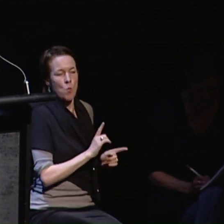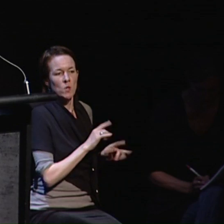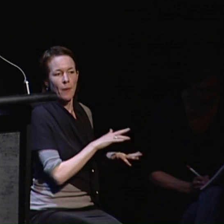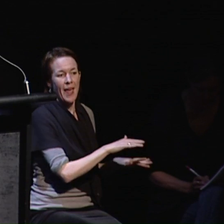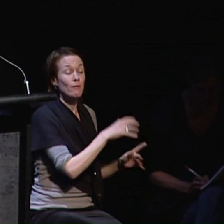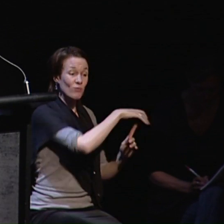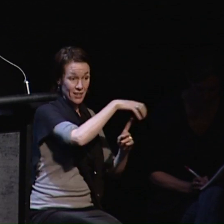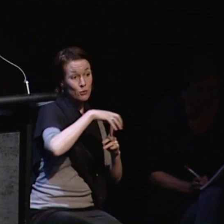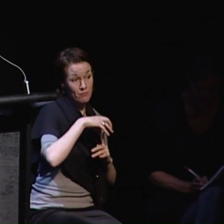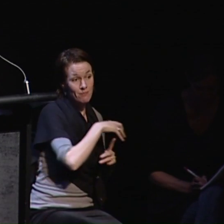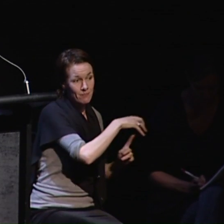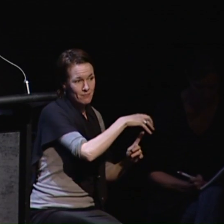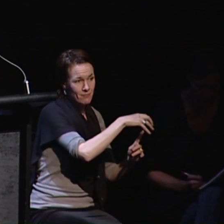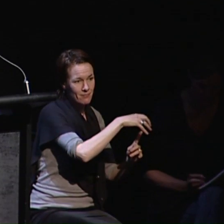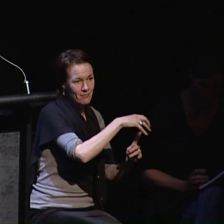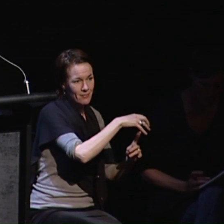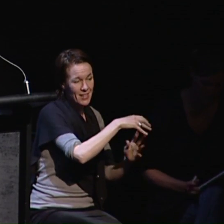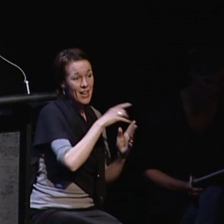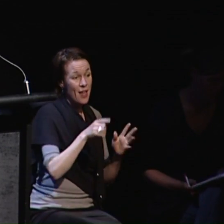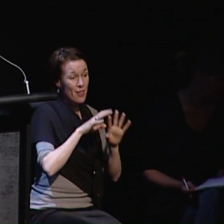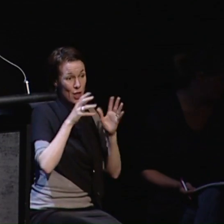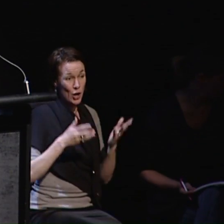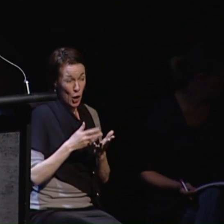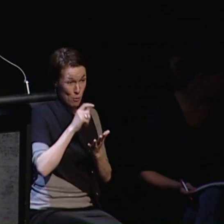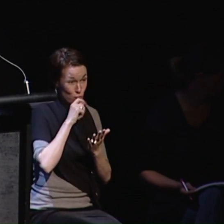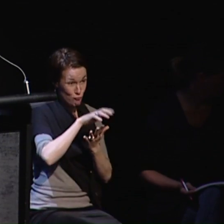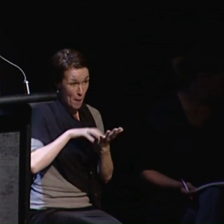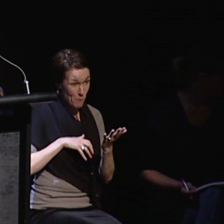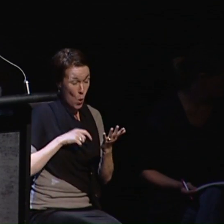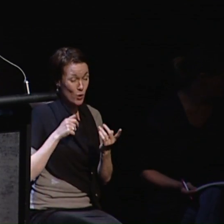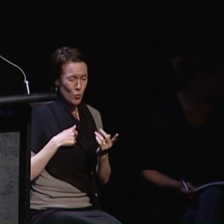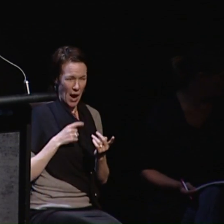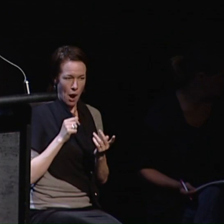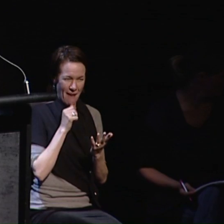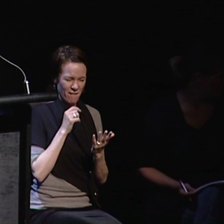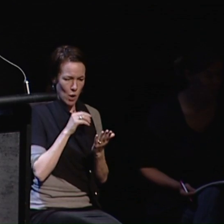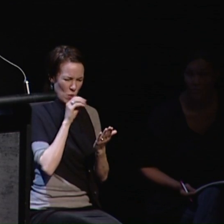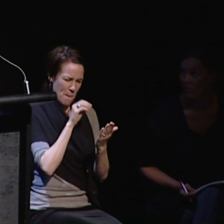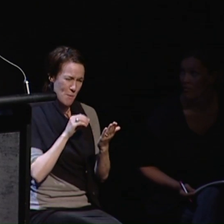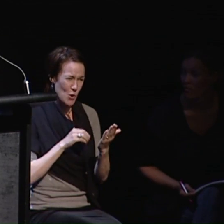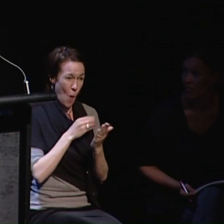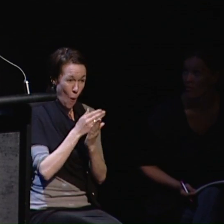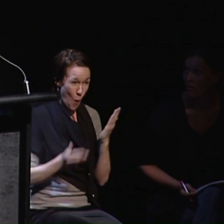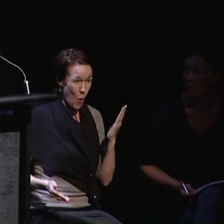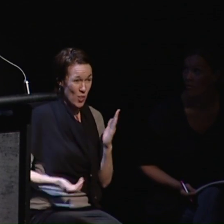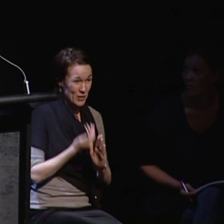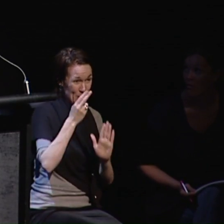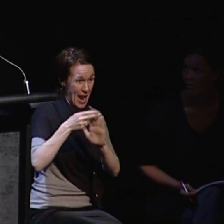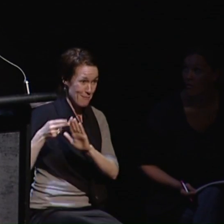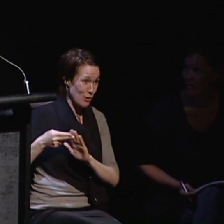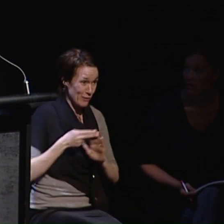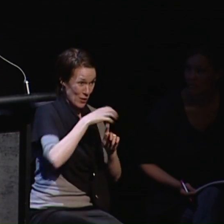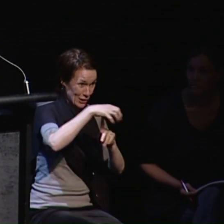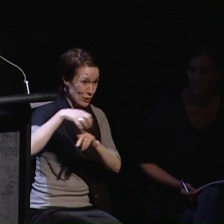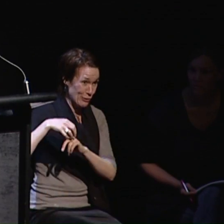in the global report, which you'll see when we release it, listing all of the different names that people have now given to